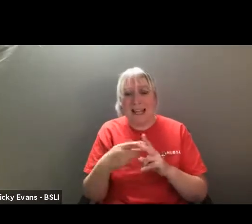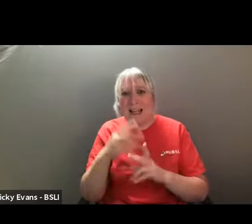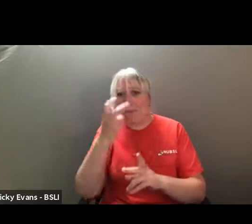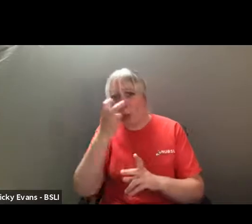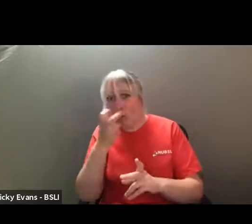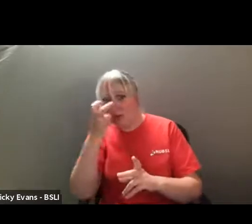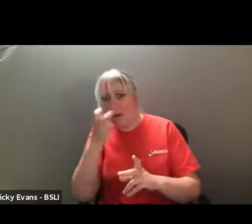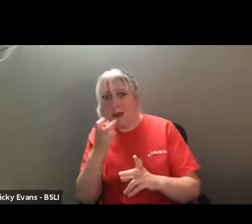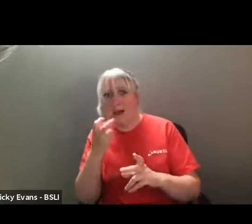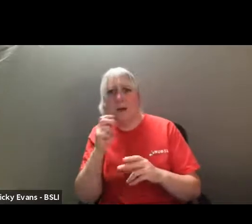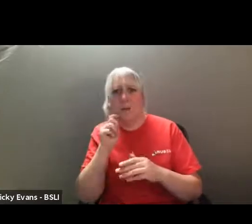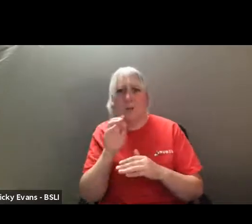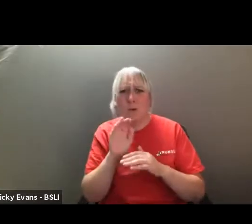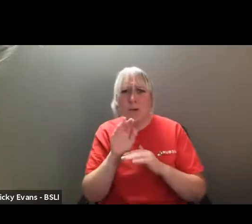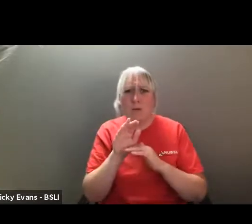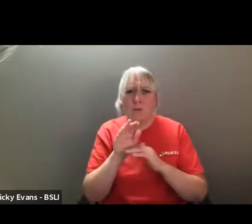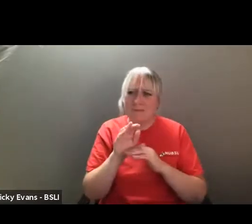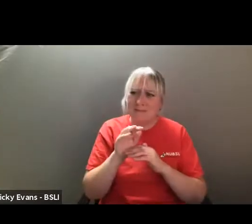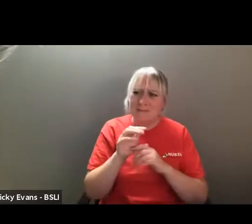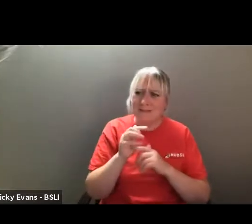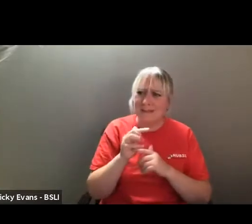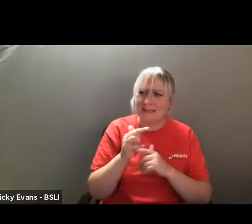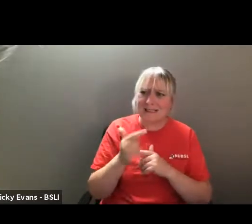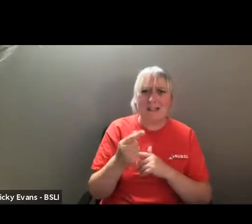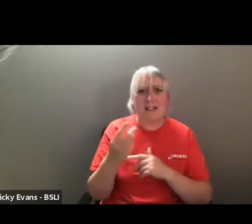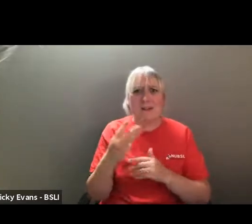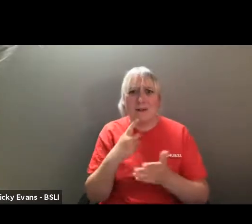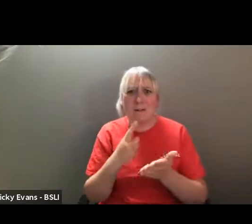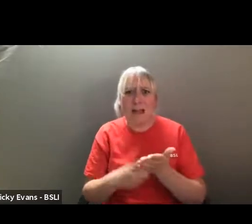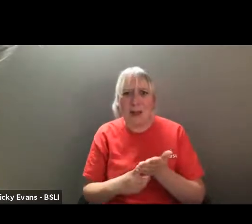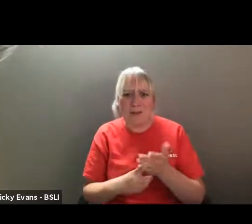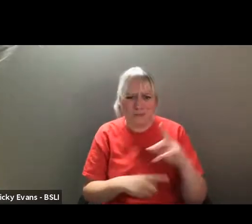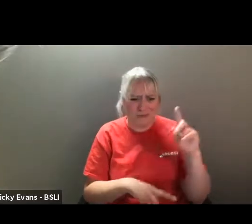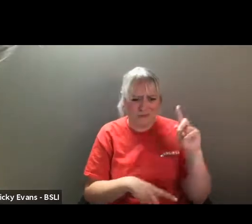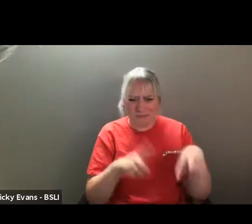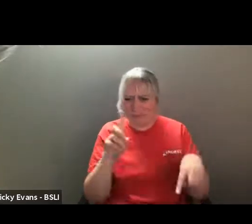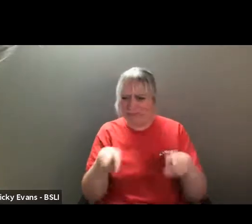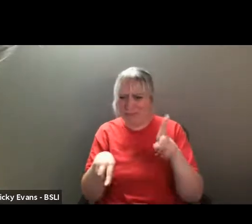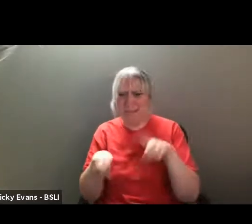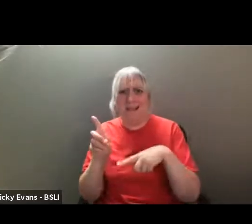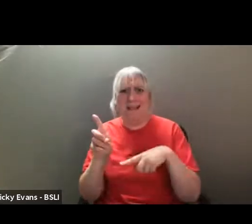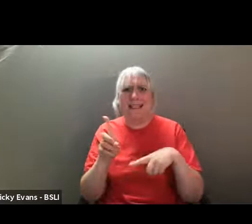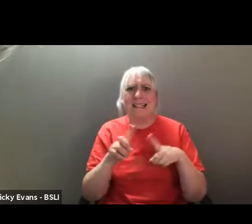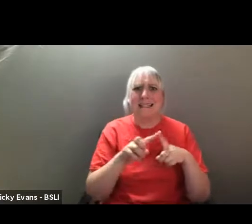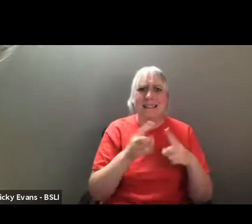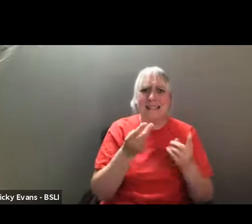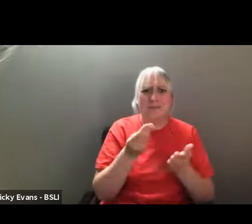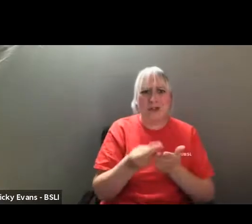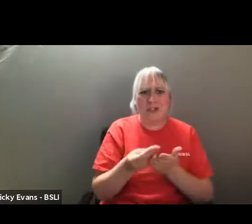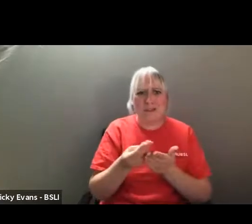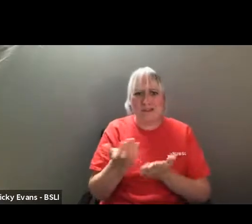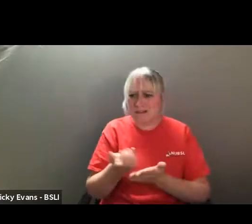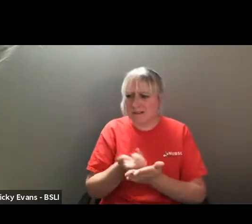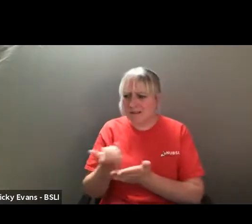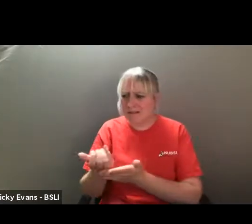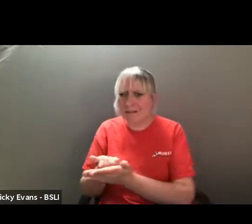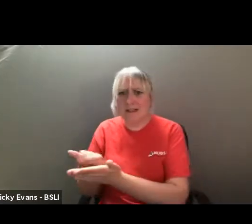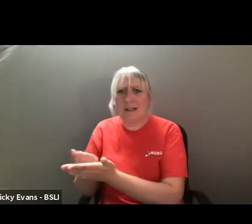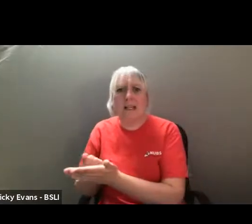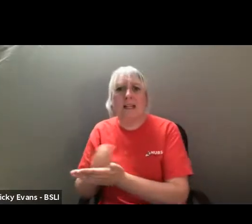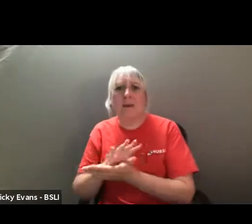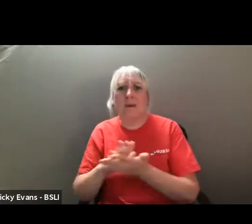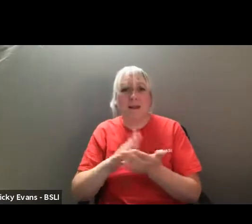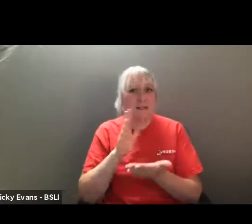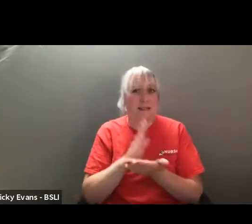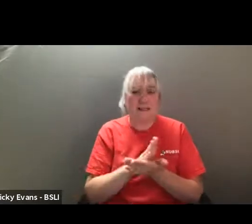get just over £73. So you can tell right away that there would be no real change in